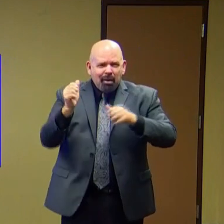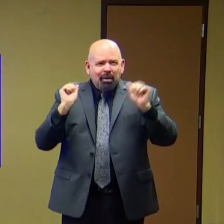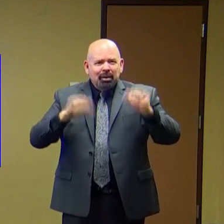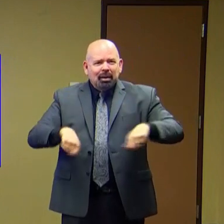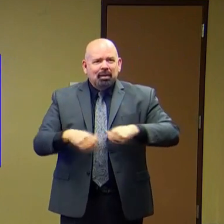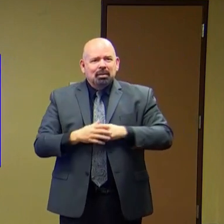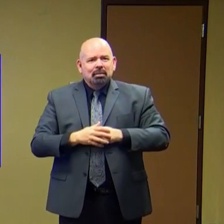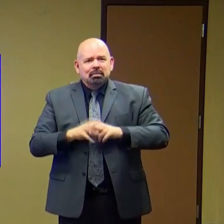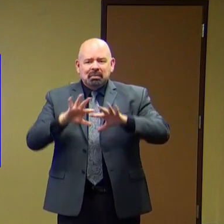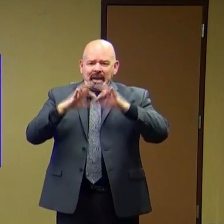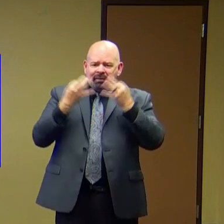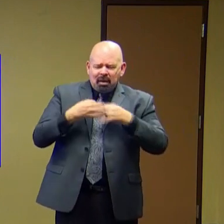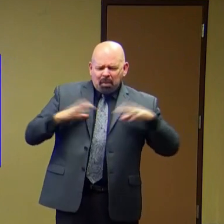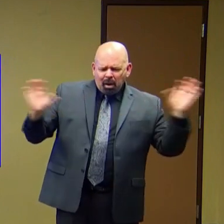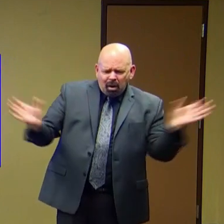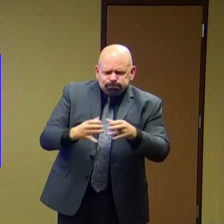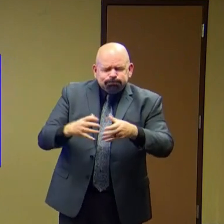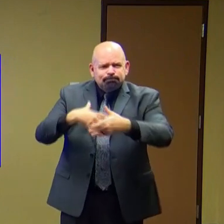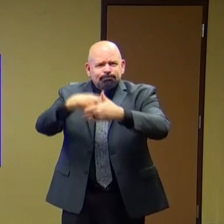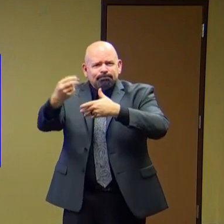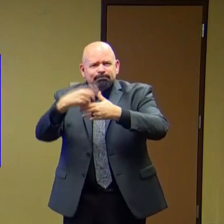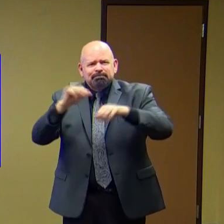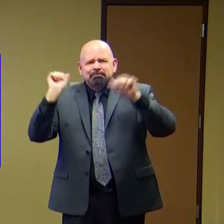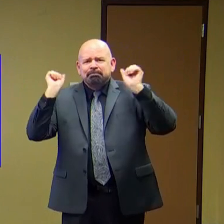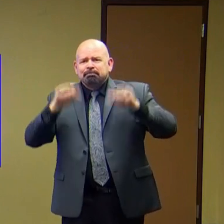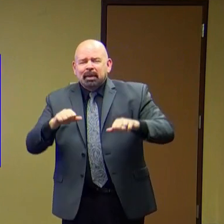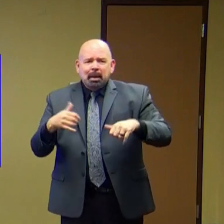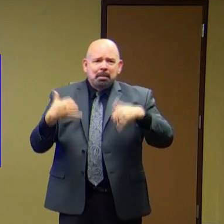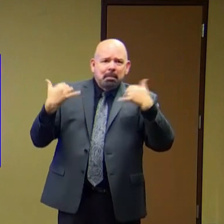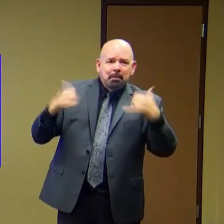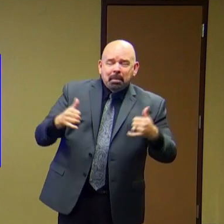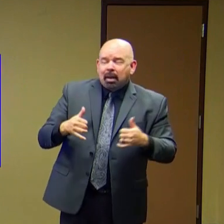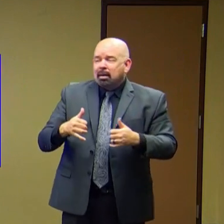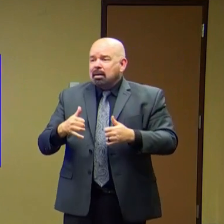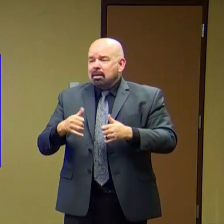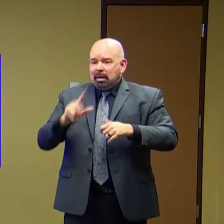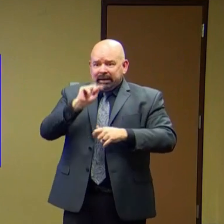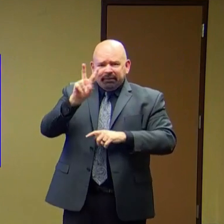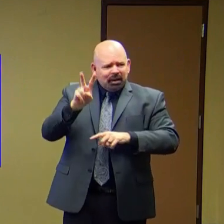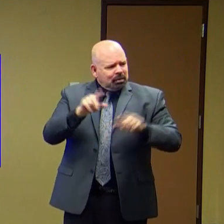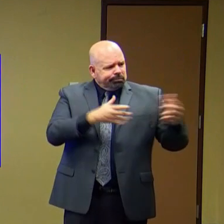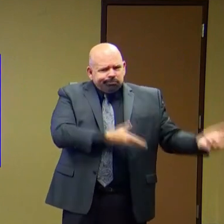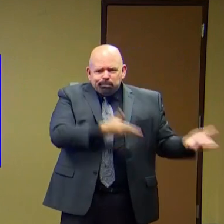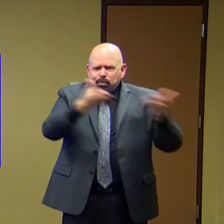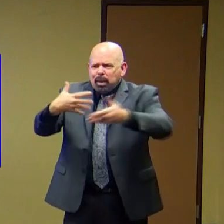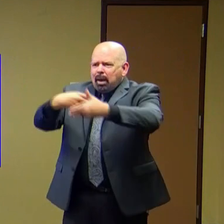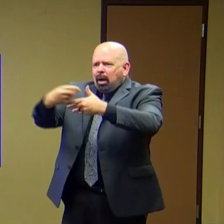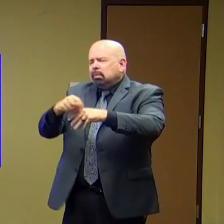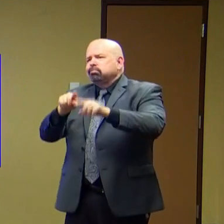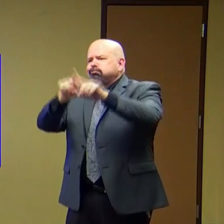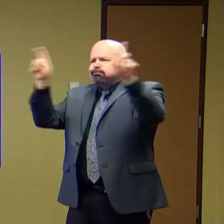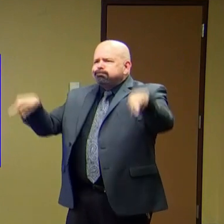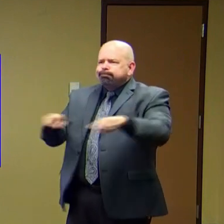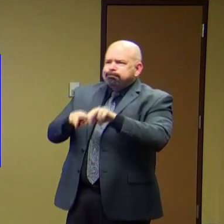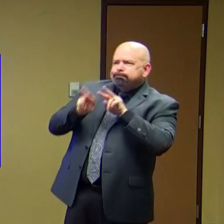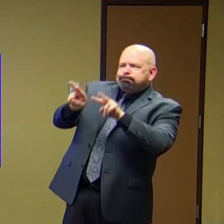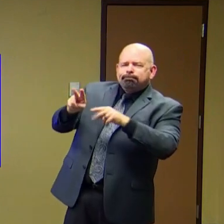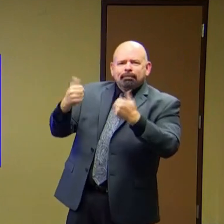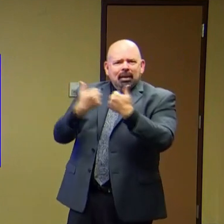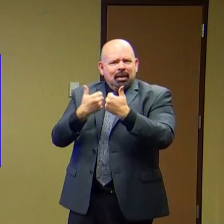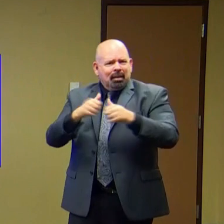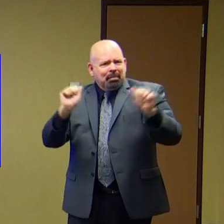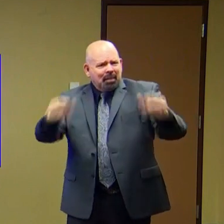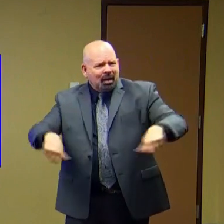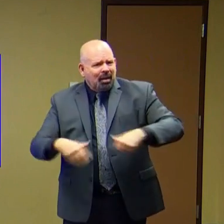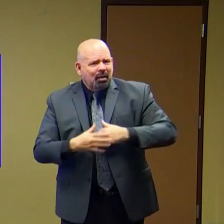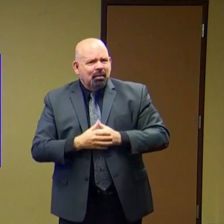birthday party, to watch a ball game, you could take it outside. You can, most of